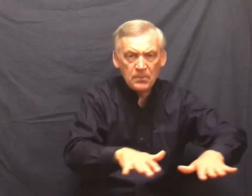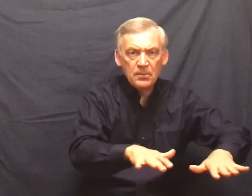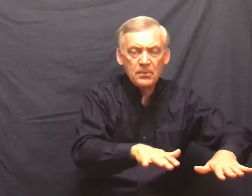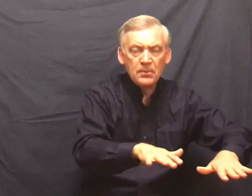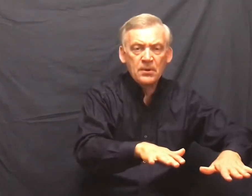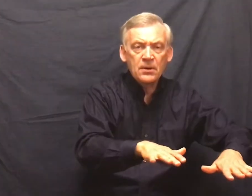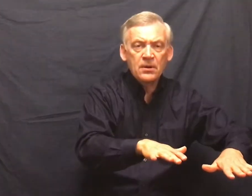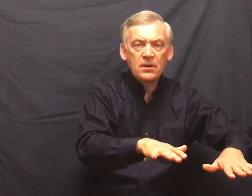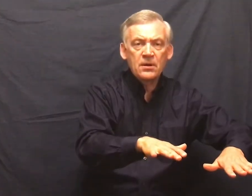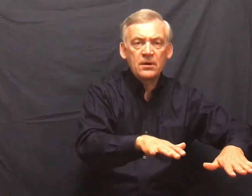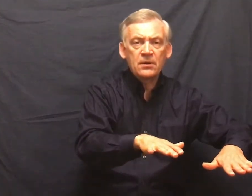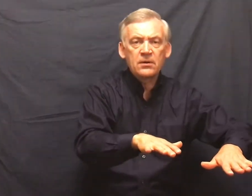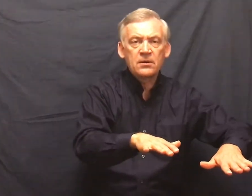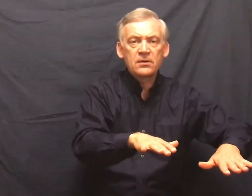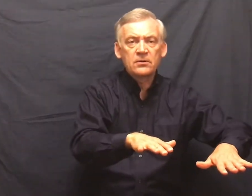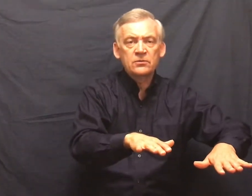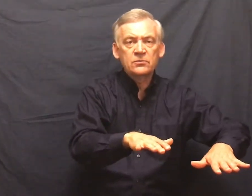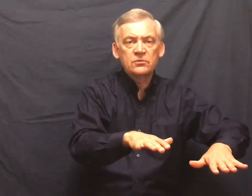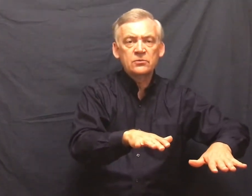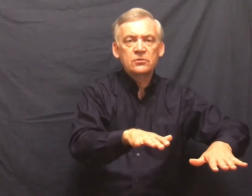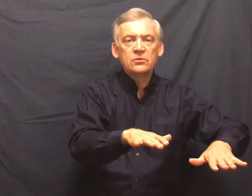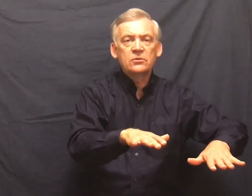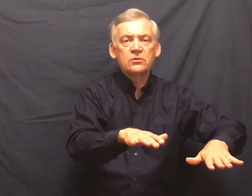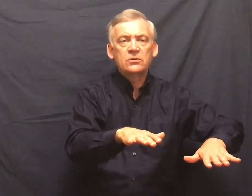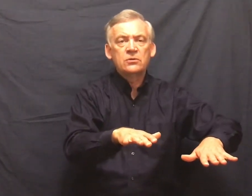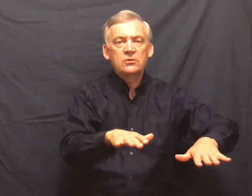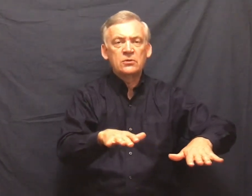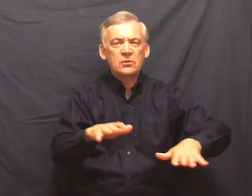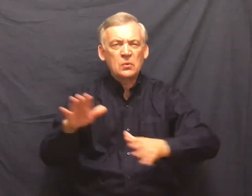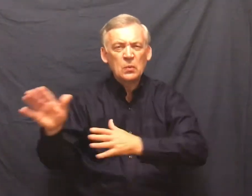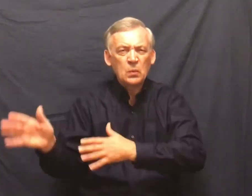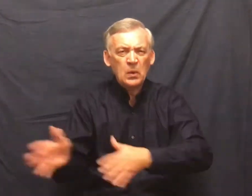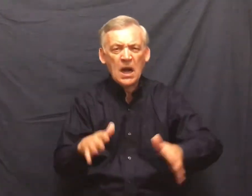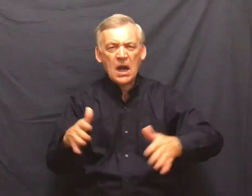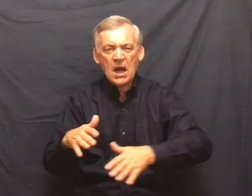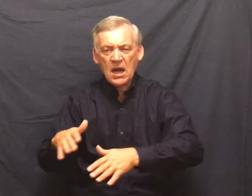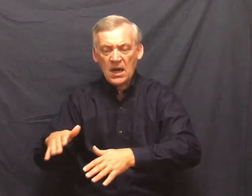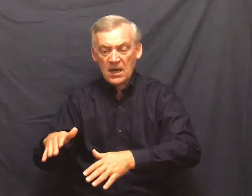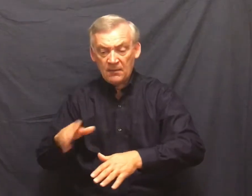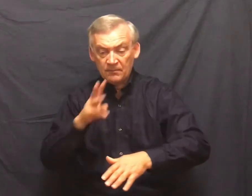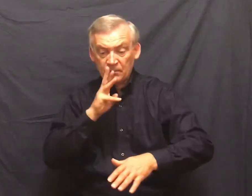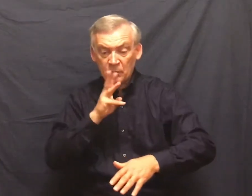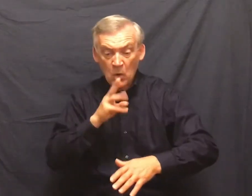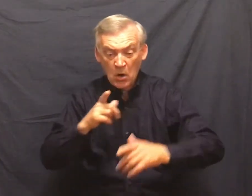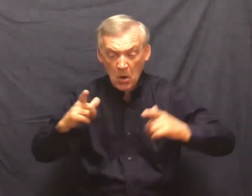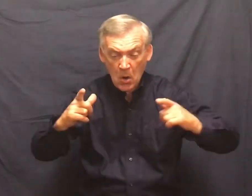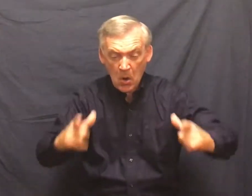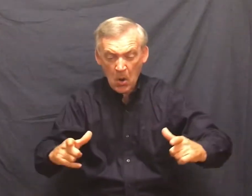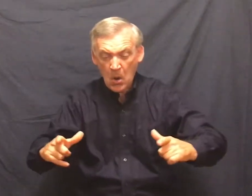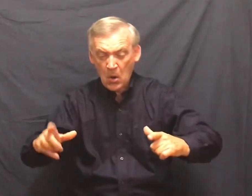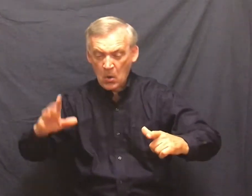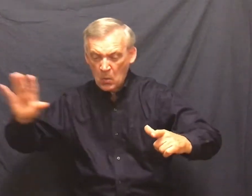And row on row of tiny wind waves flowed up the pool's green surface.